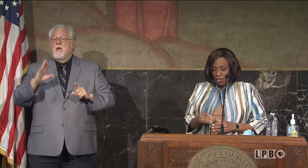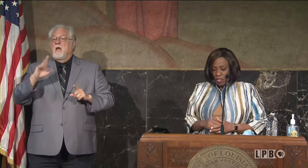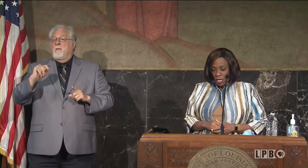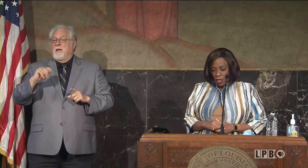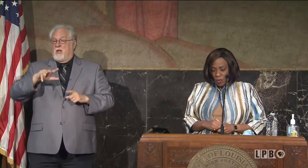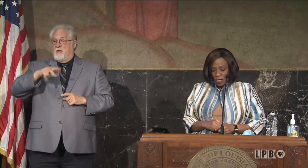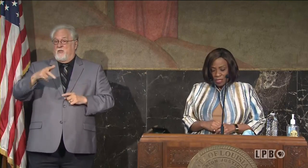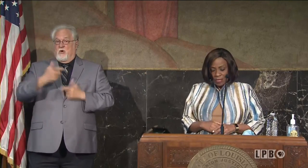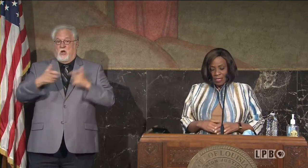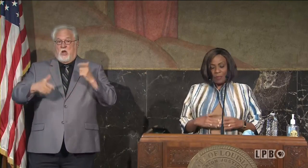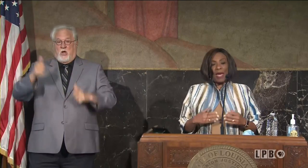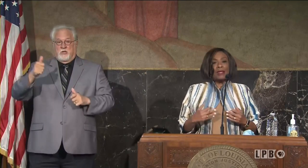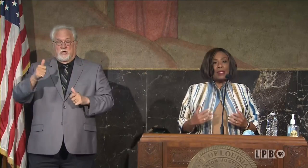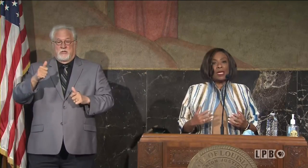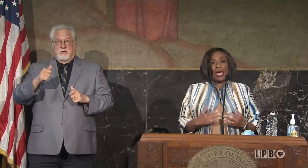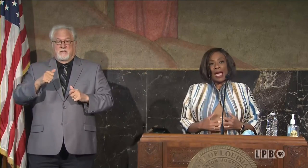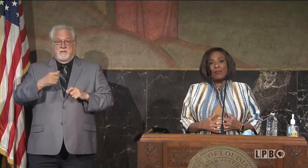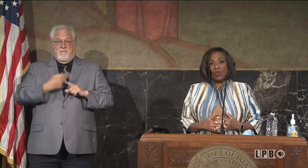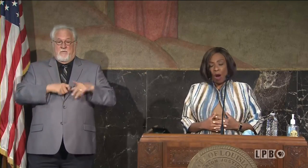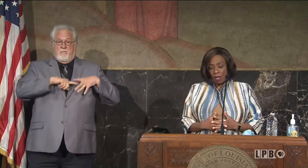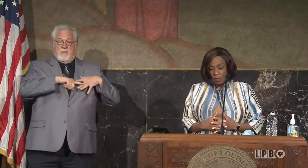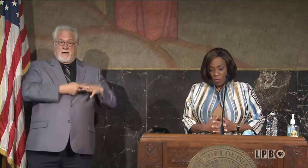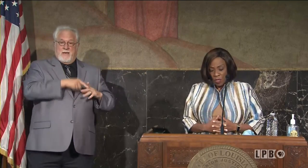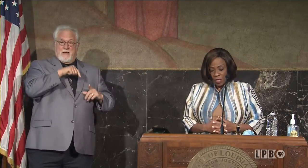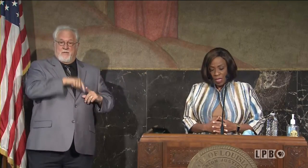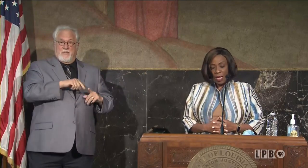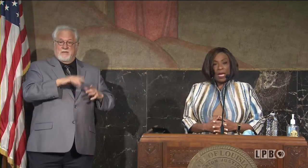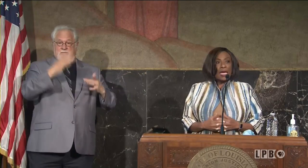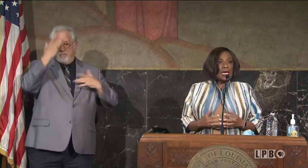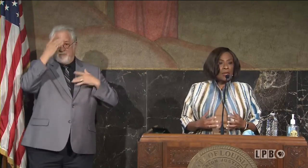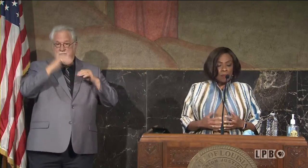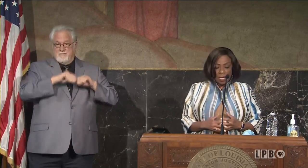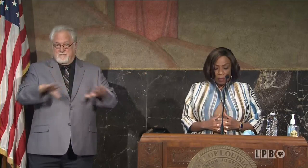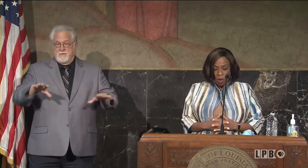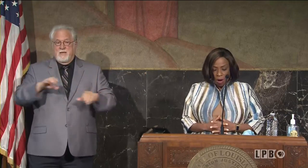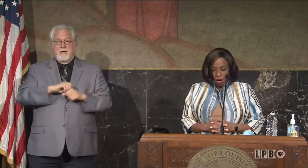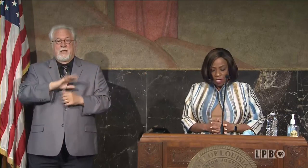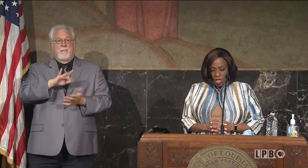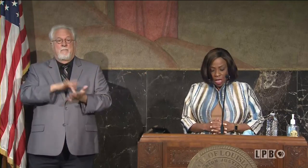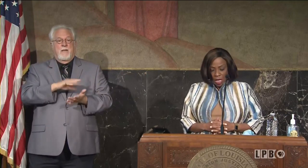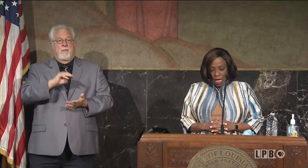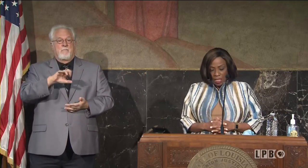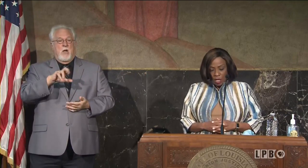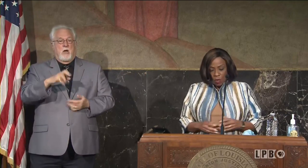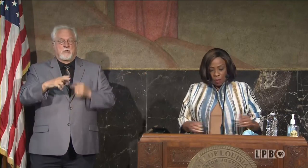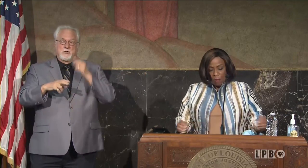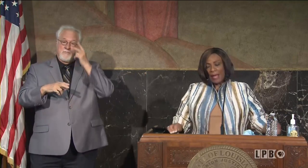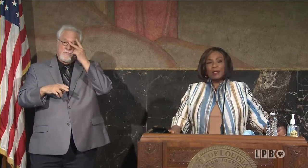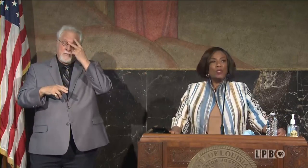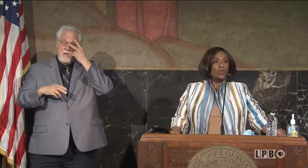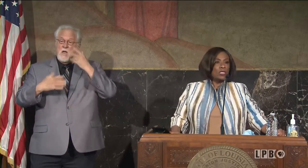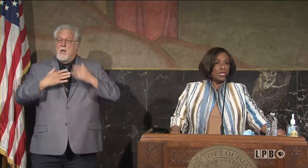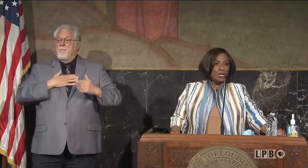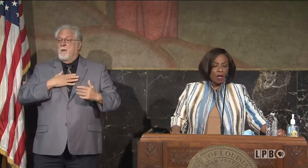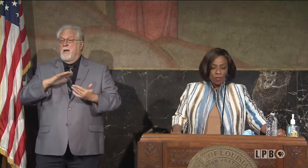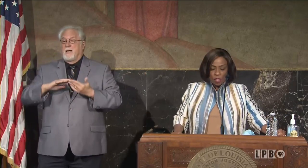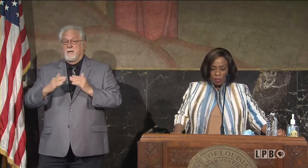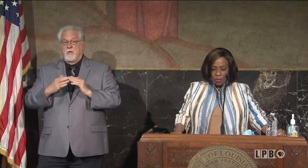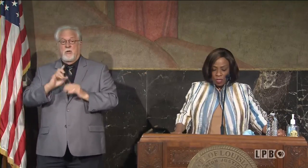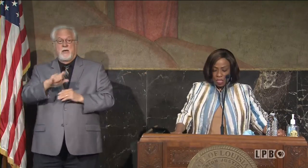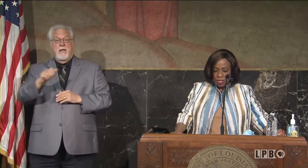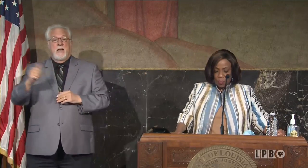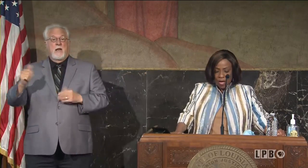third largest increase since this pandemic came to our community in mid-March. And so my community and